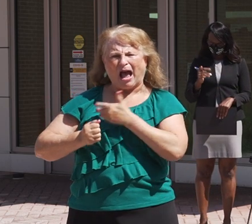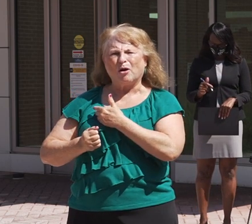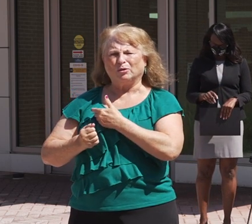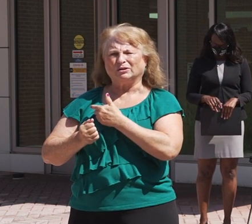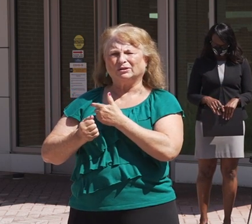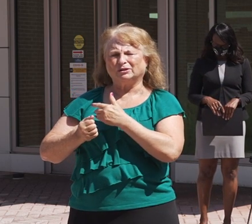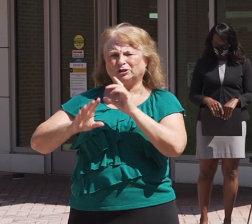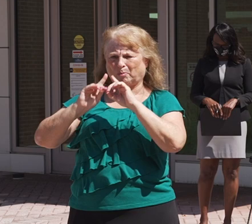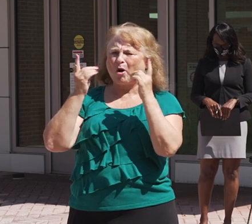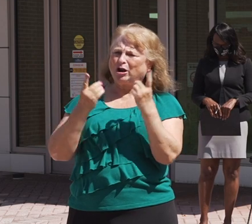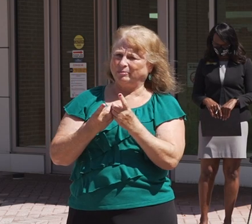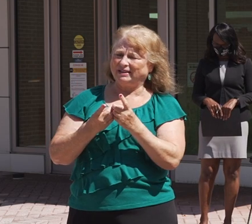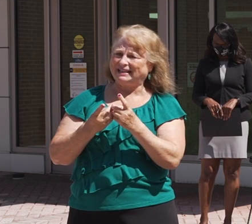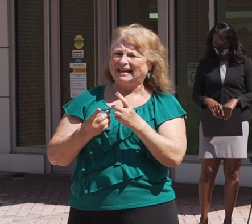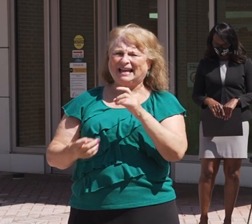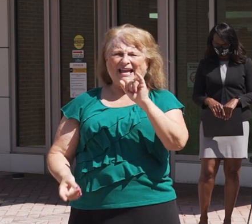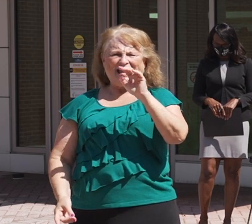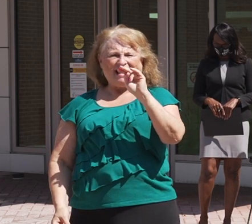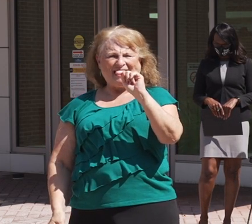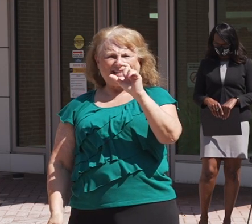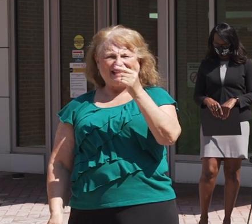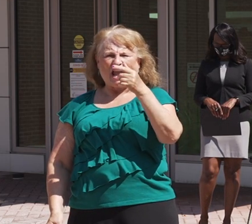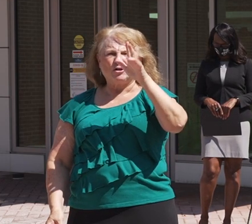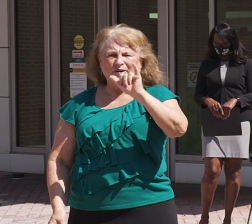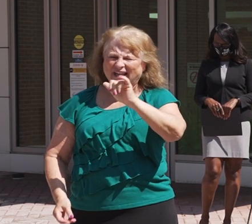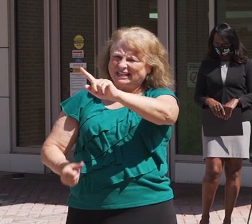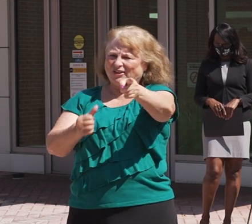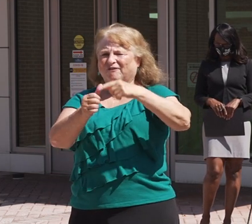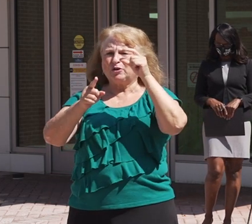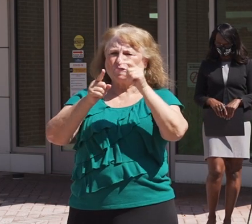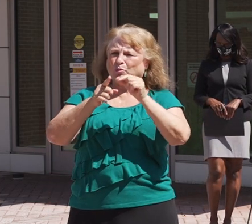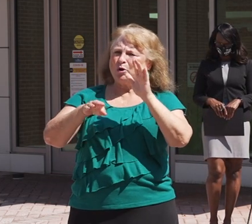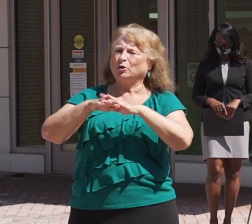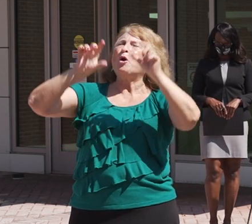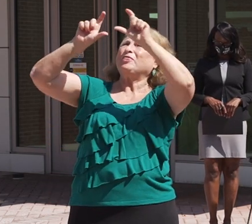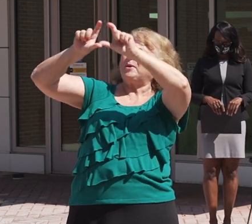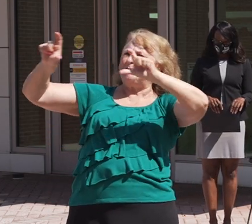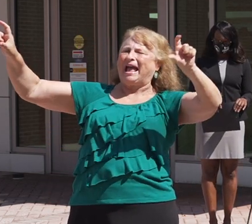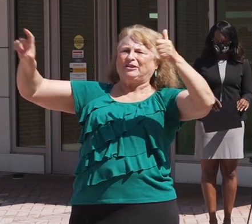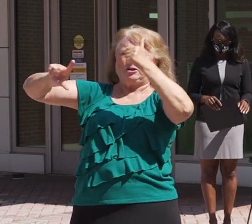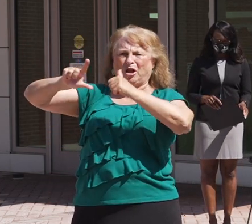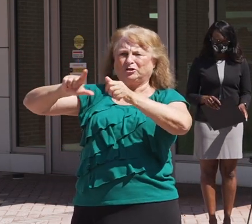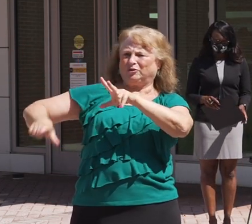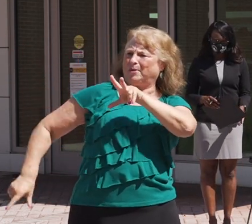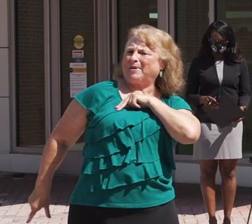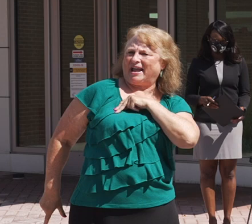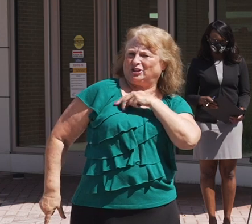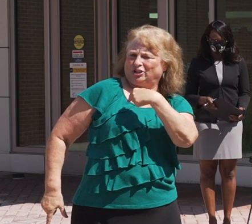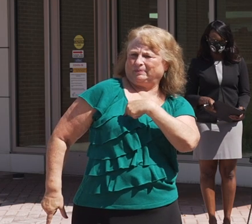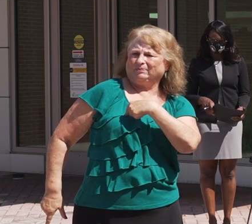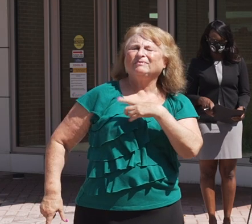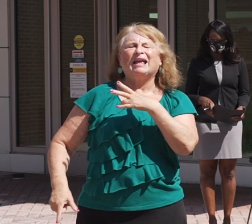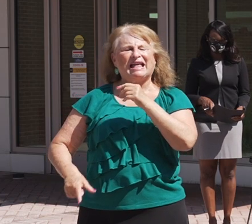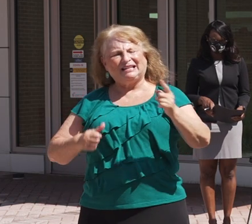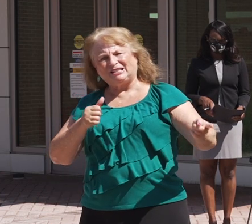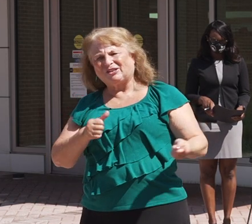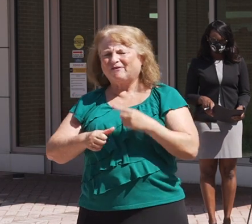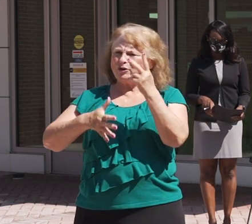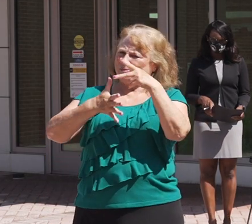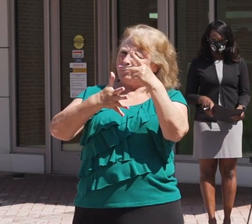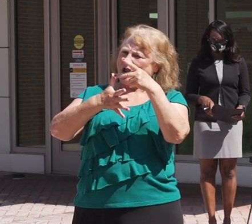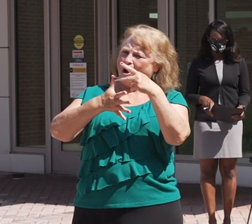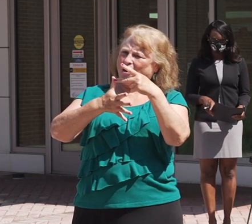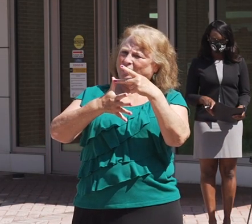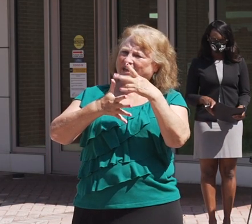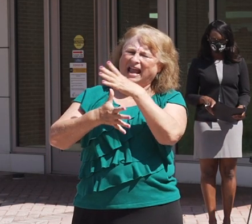department. Integrity is the first word on the banner beneath our patch, and it is the first